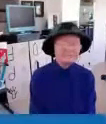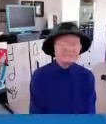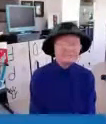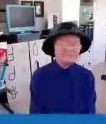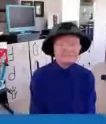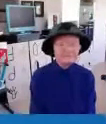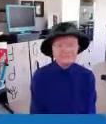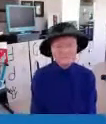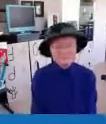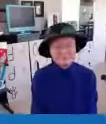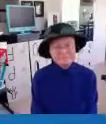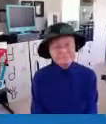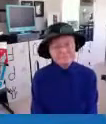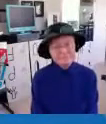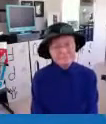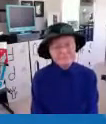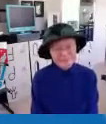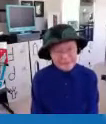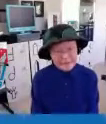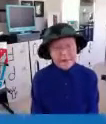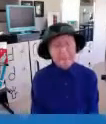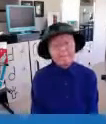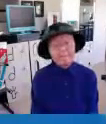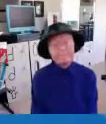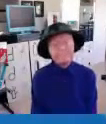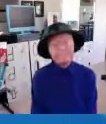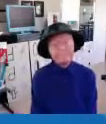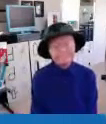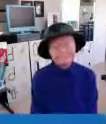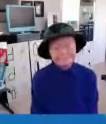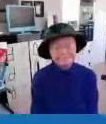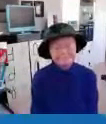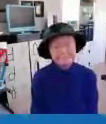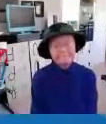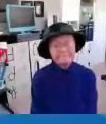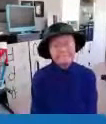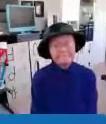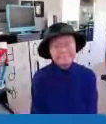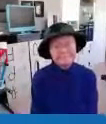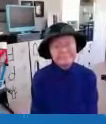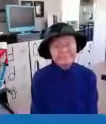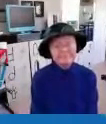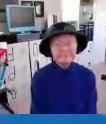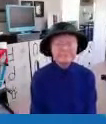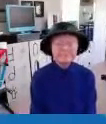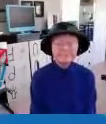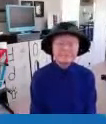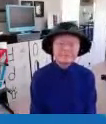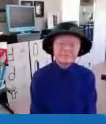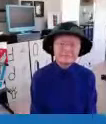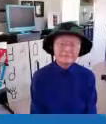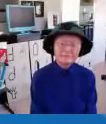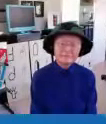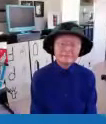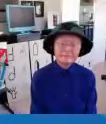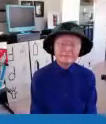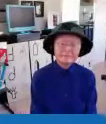okay, he draws both eyebrows. Okay. The DSL, the Danish signer,